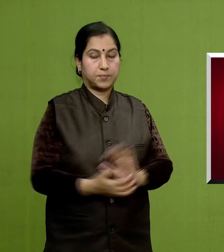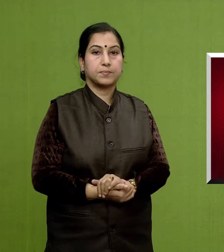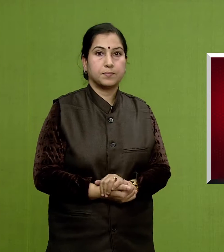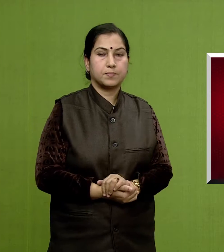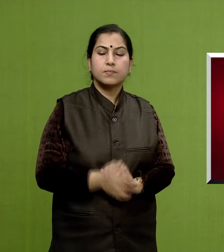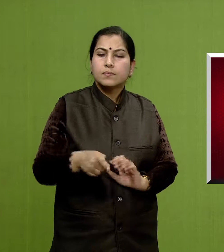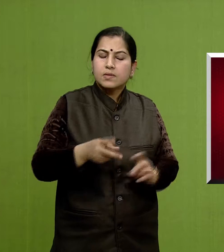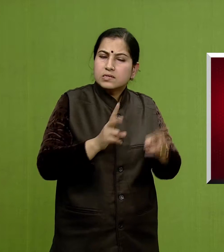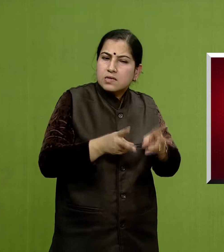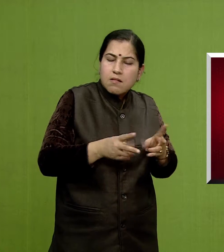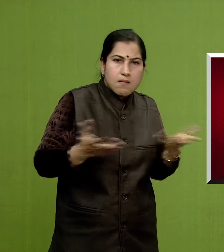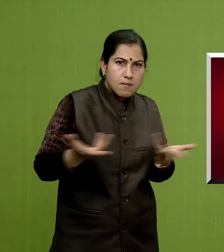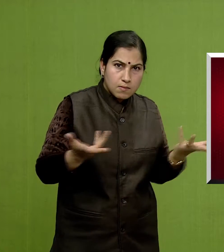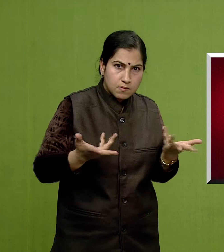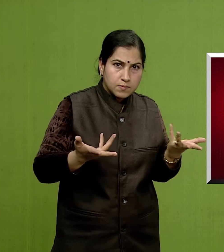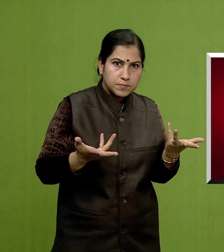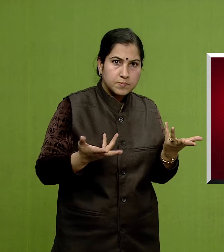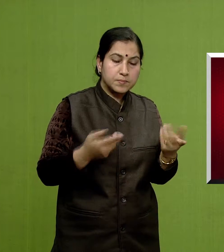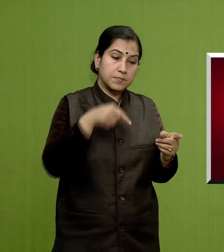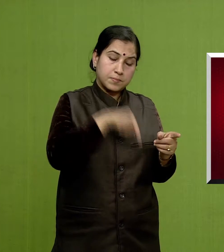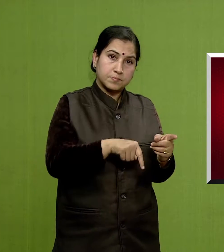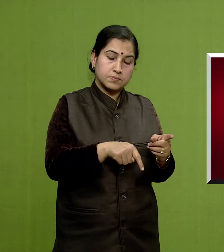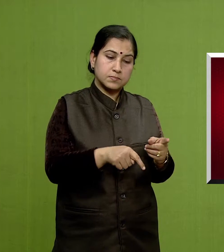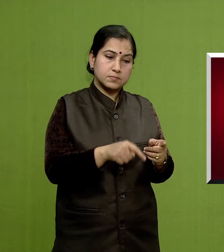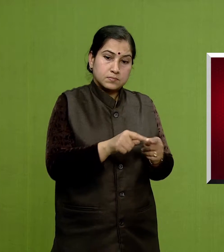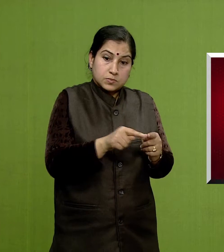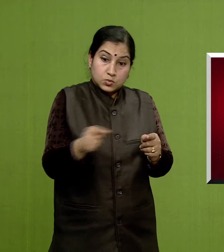General activity proceeds to specific activity.